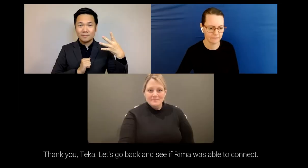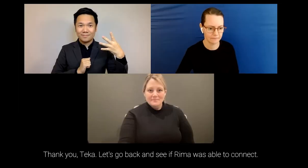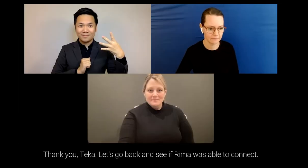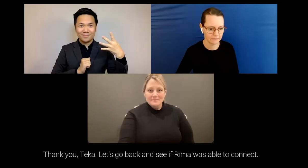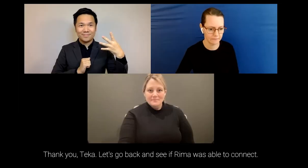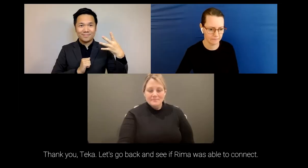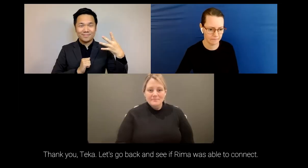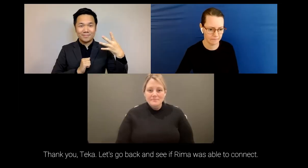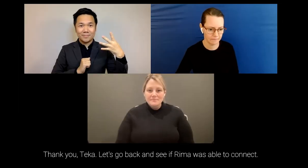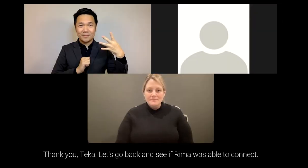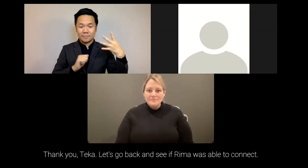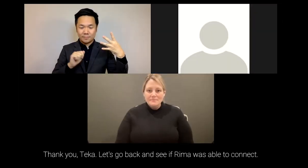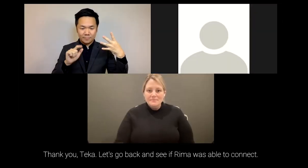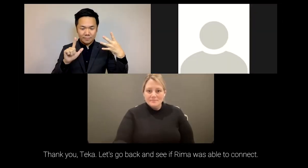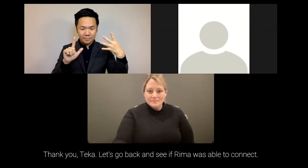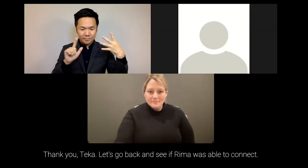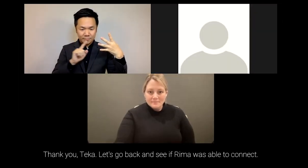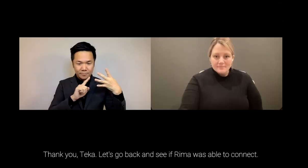Liz, Karen.